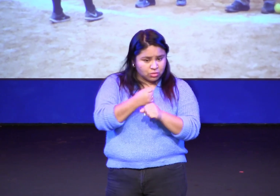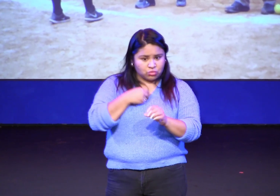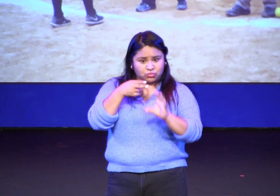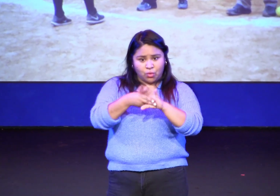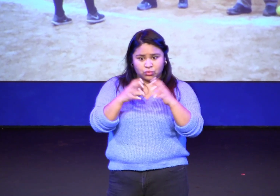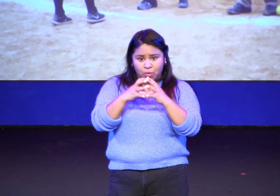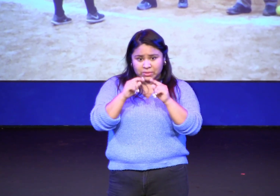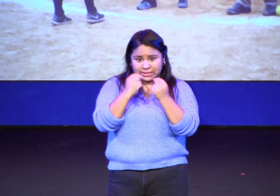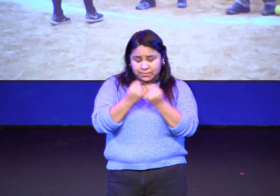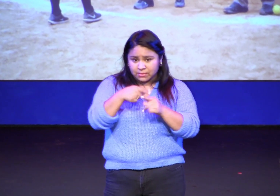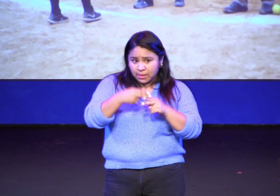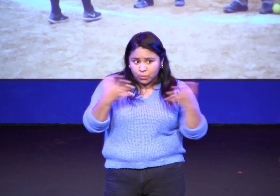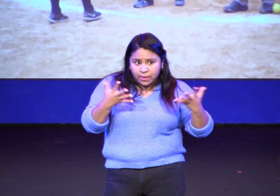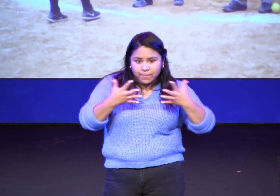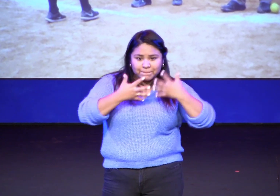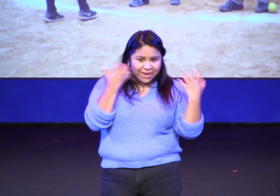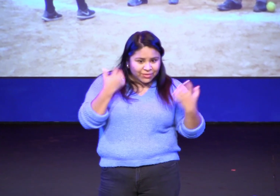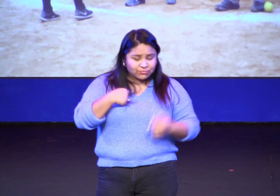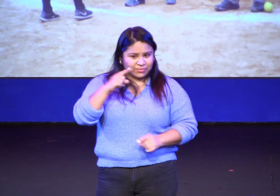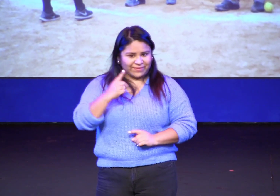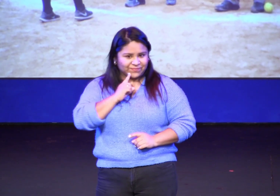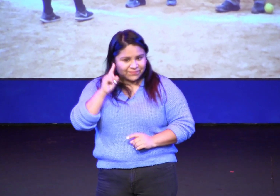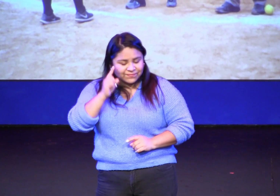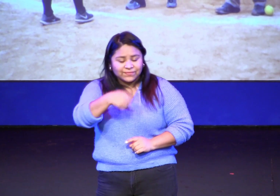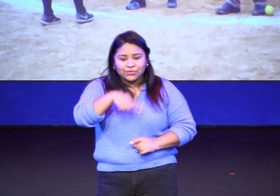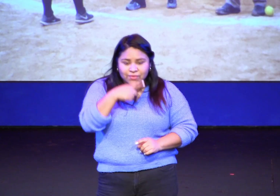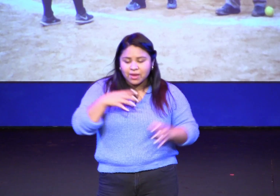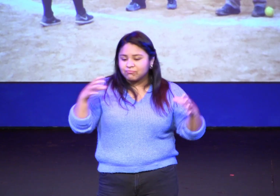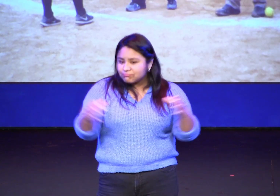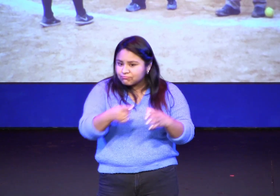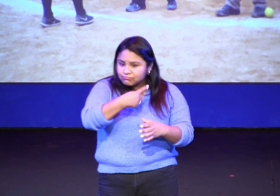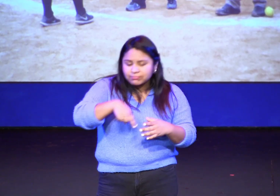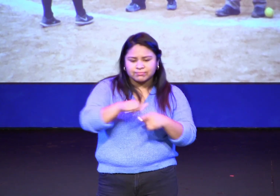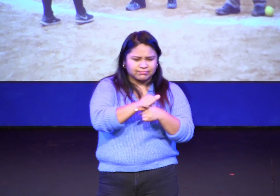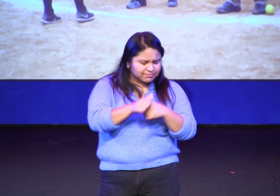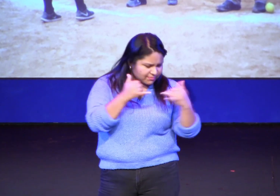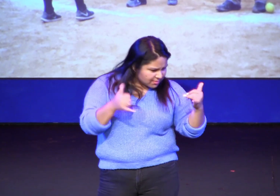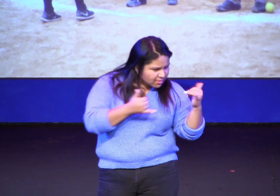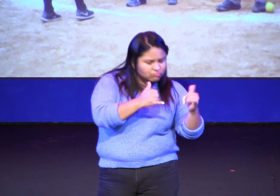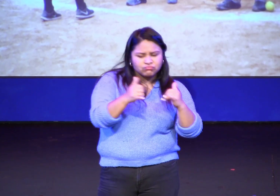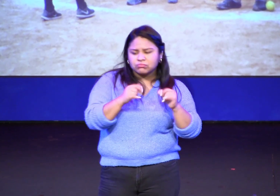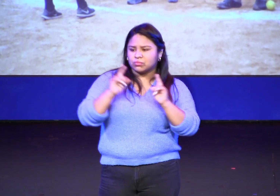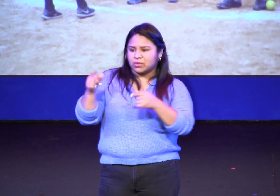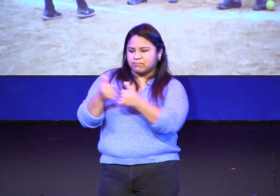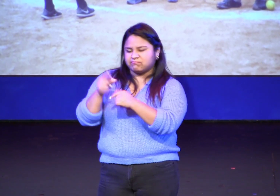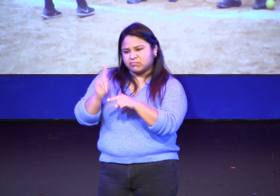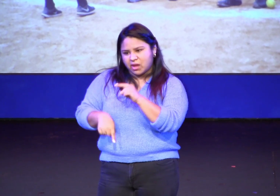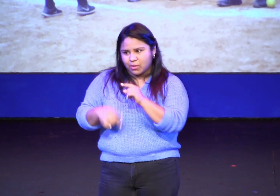Back when I was in high school, during my freshman year, I decided to join the softball team. We were called the Panthers. Mind you, our team